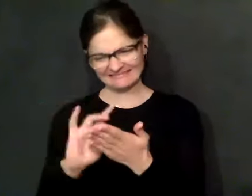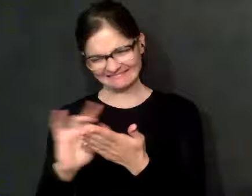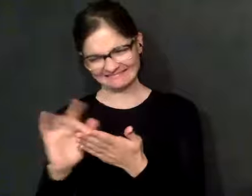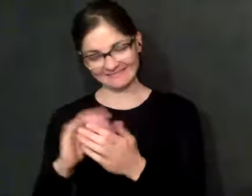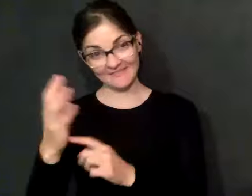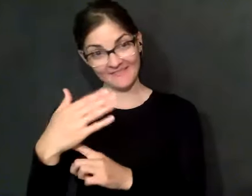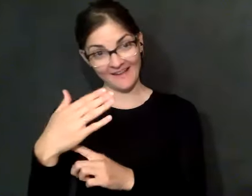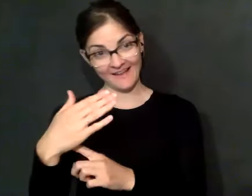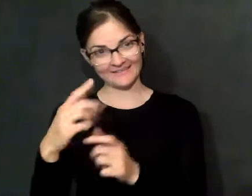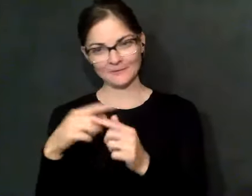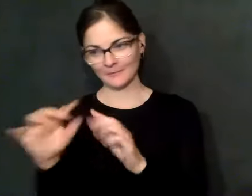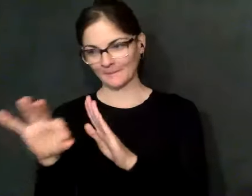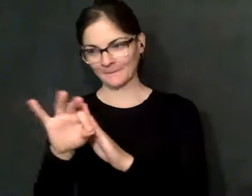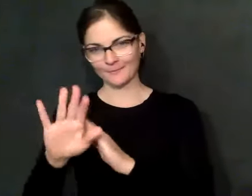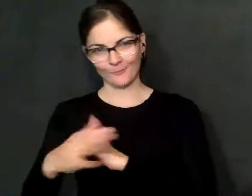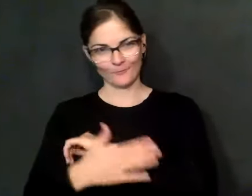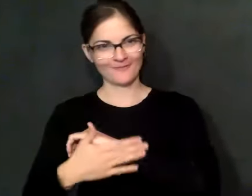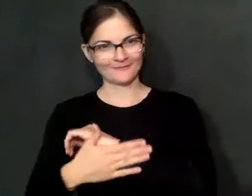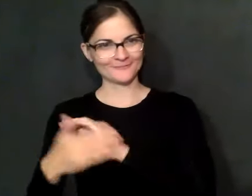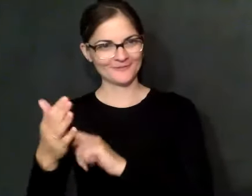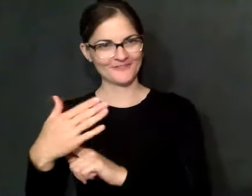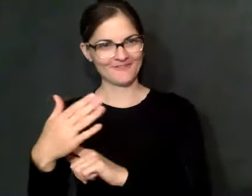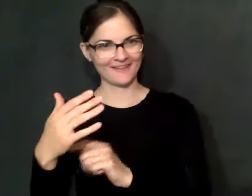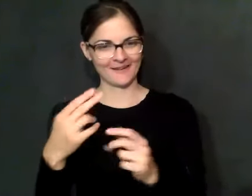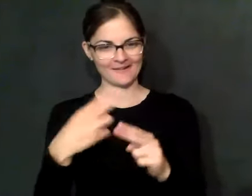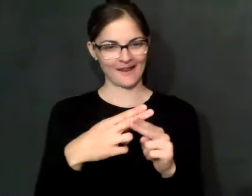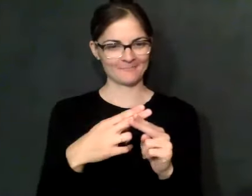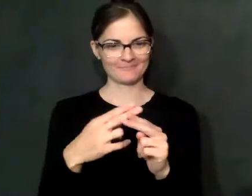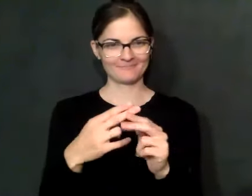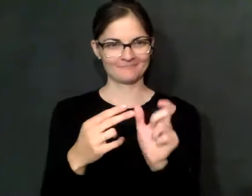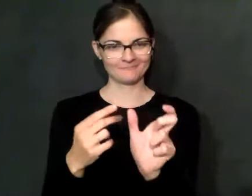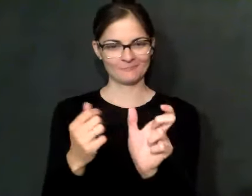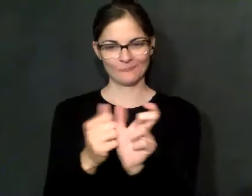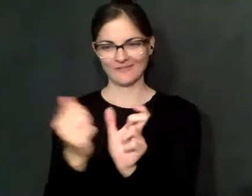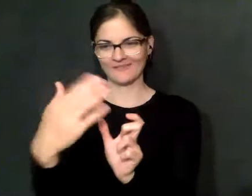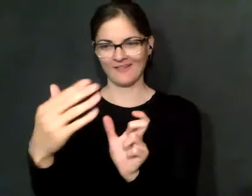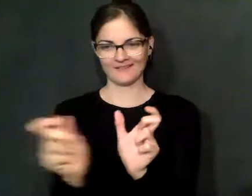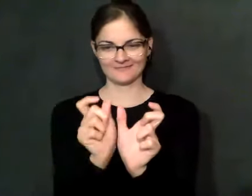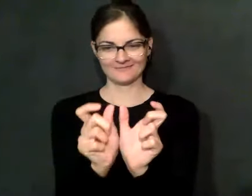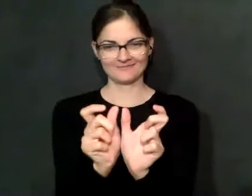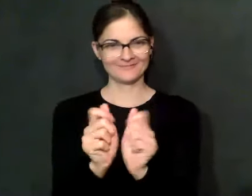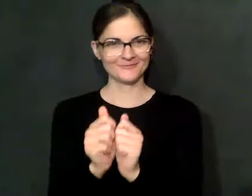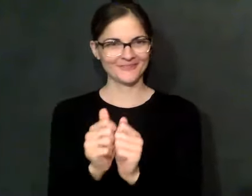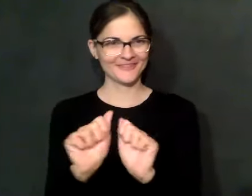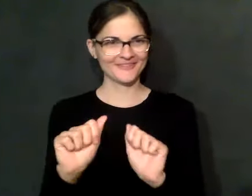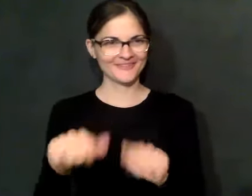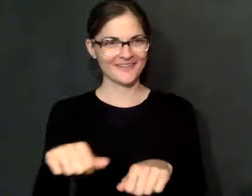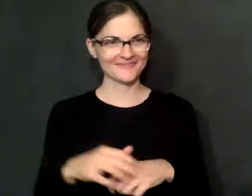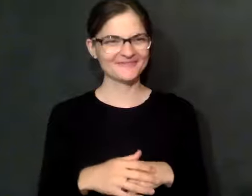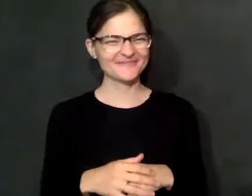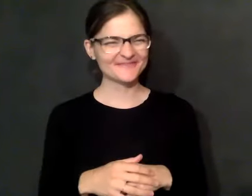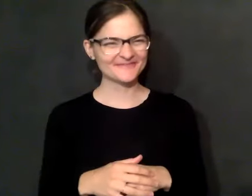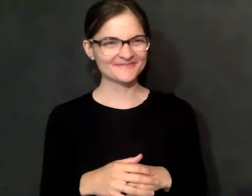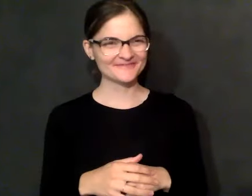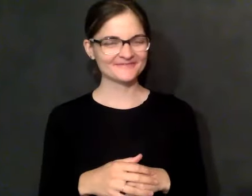Jillian, thank you. Good job. How did you guys put flags behind your name? How do you do that? I'm like, oh my God, I want a